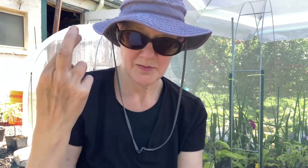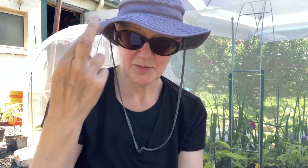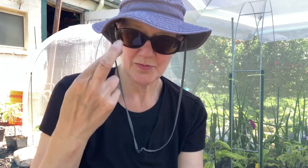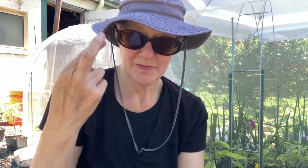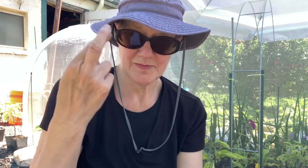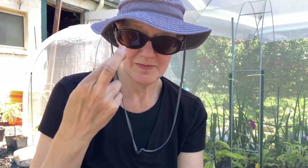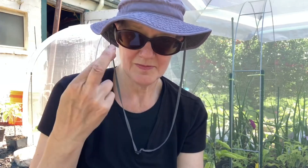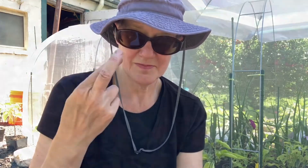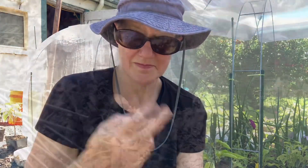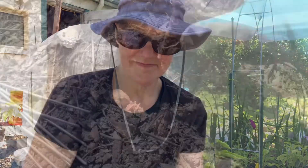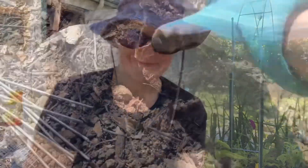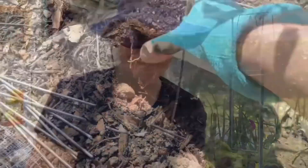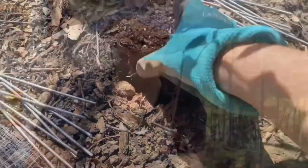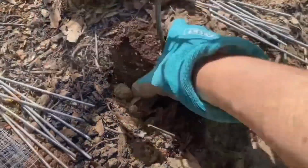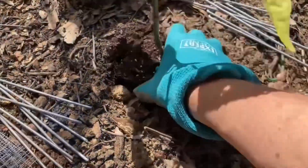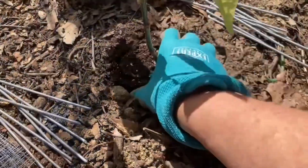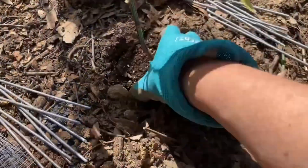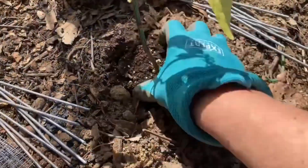So there's a variety of reasons.